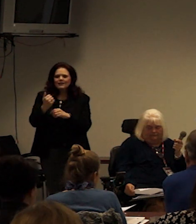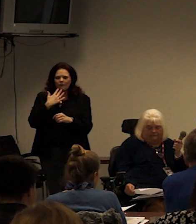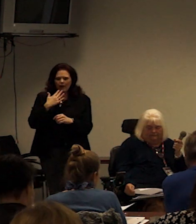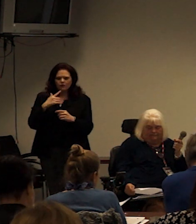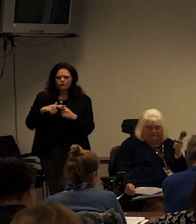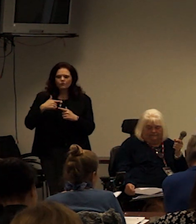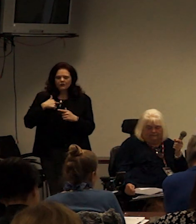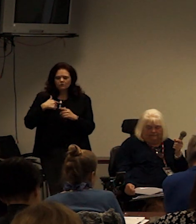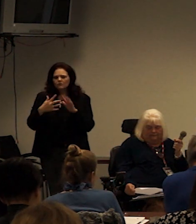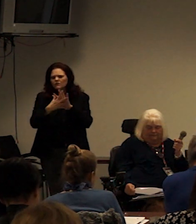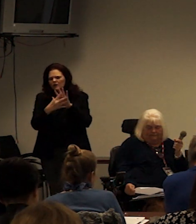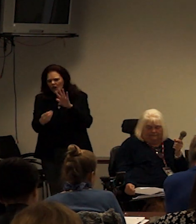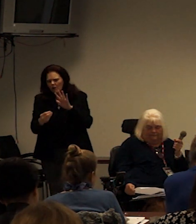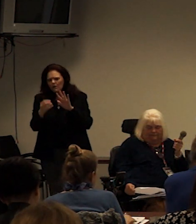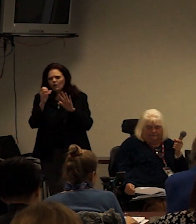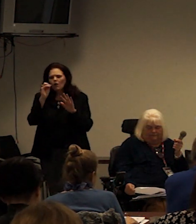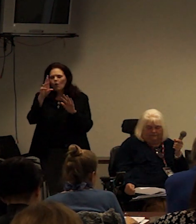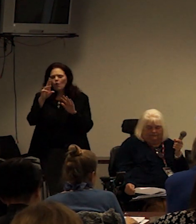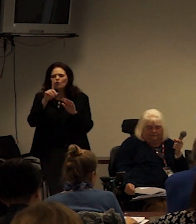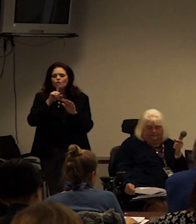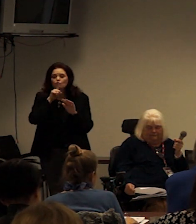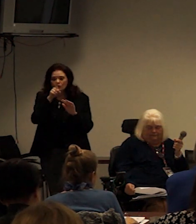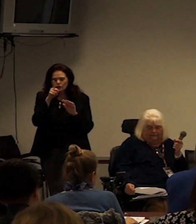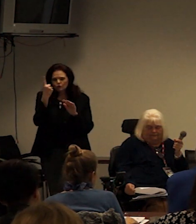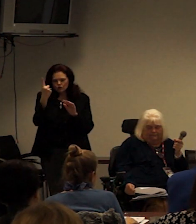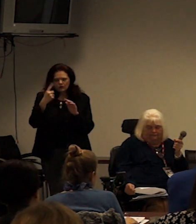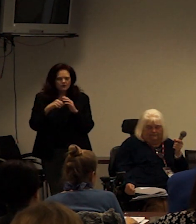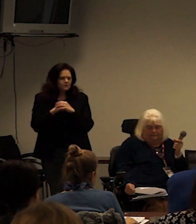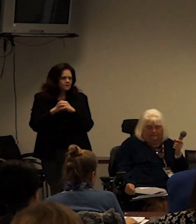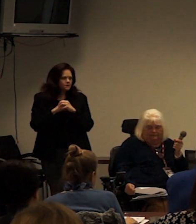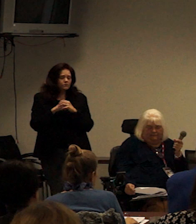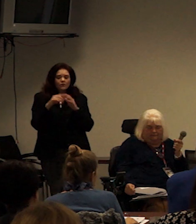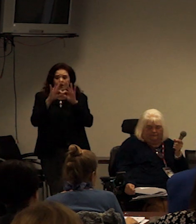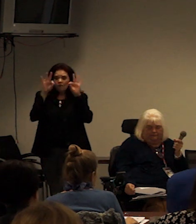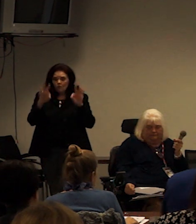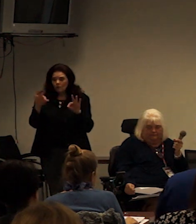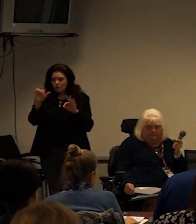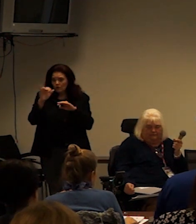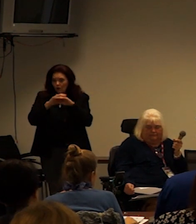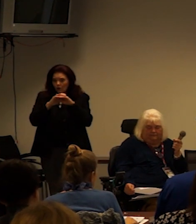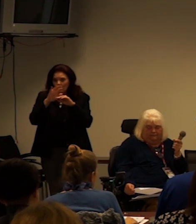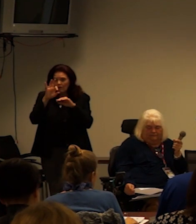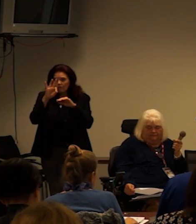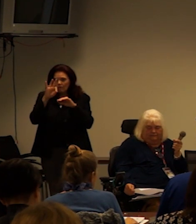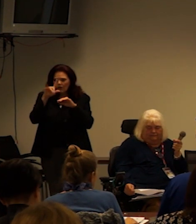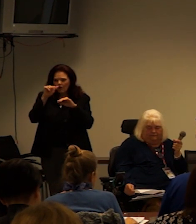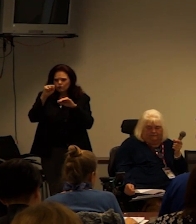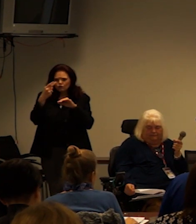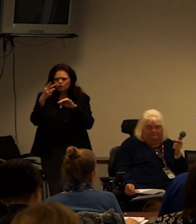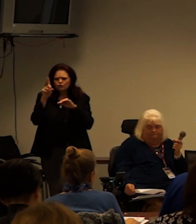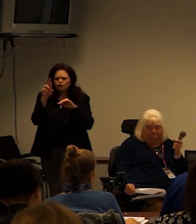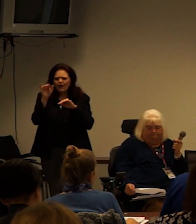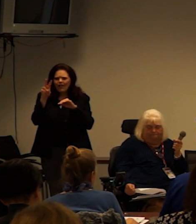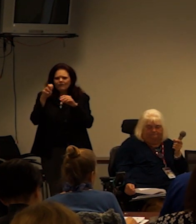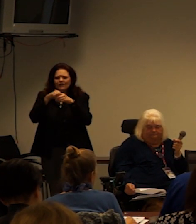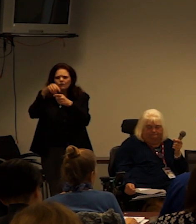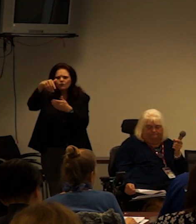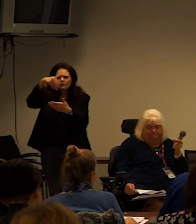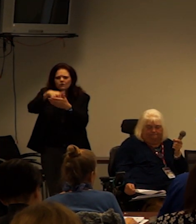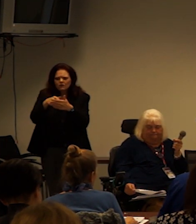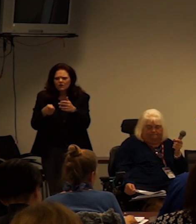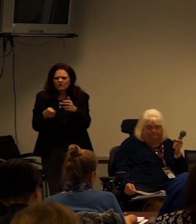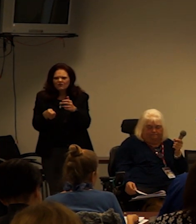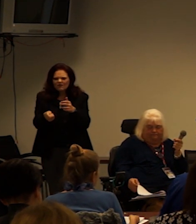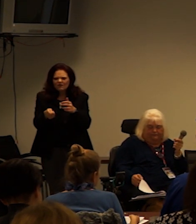me, a copy or the original. That form is also on the flash drive that's in the little pocket. It's in your